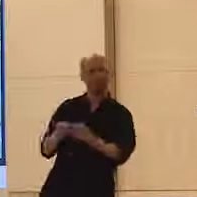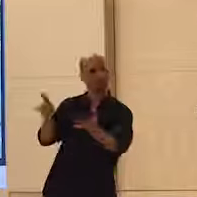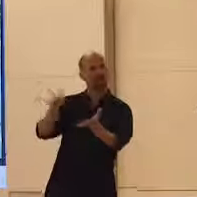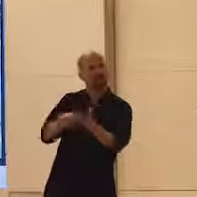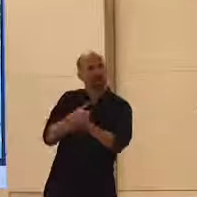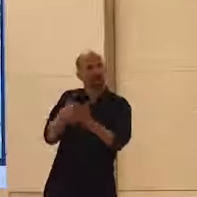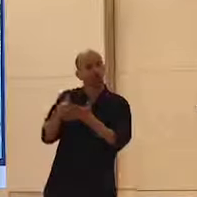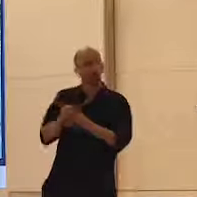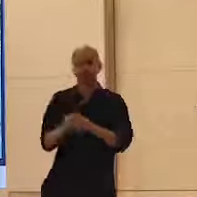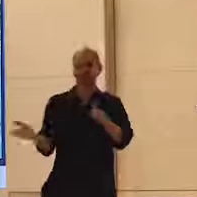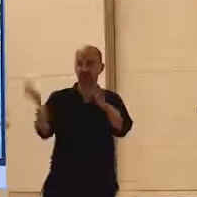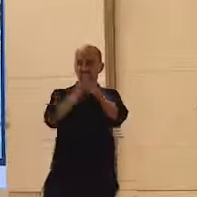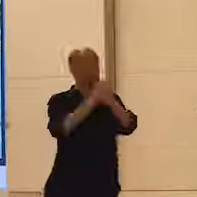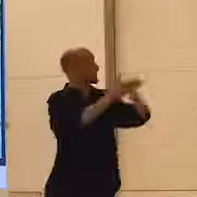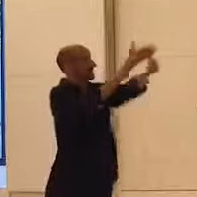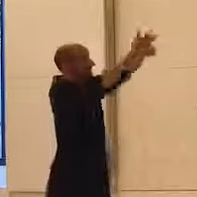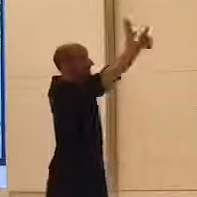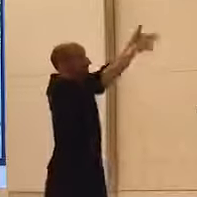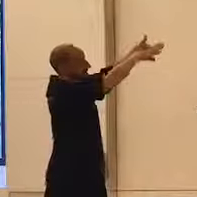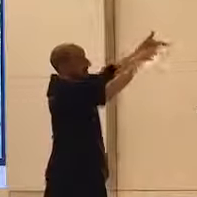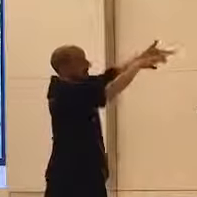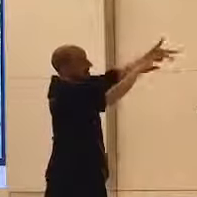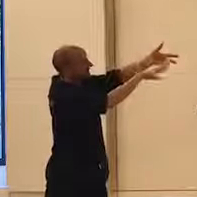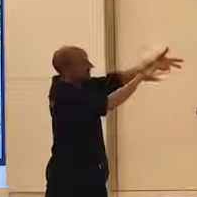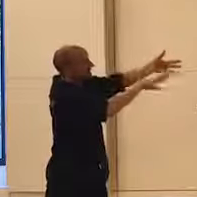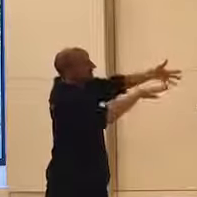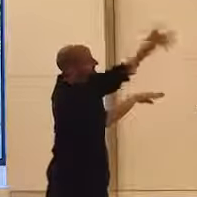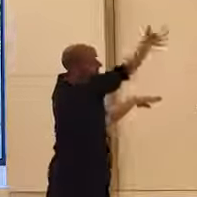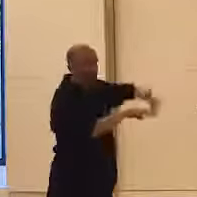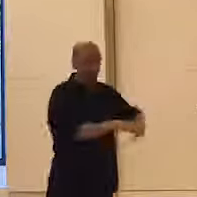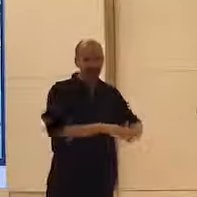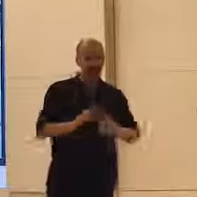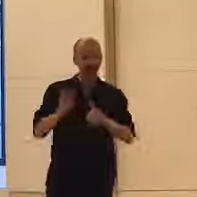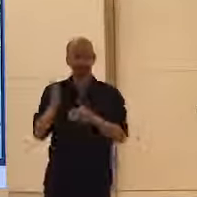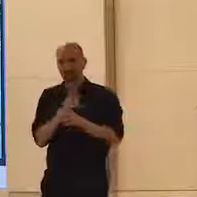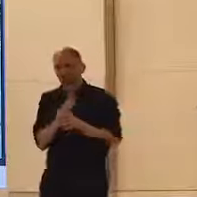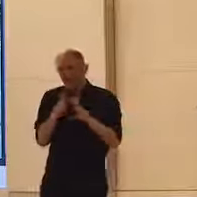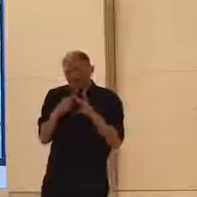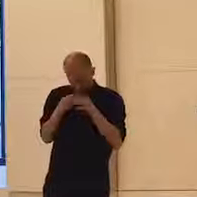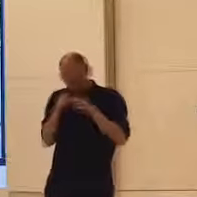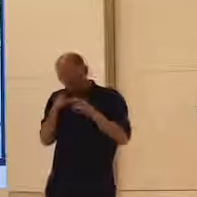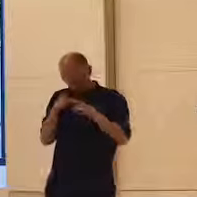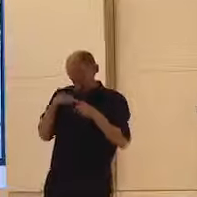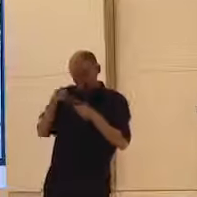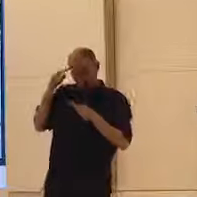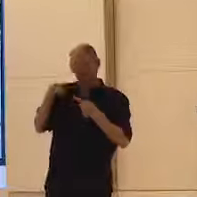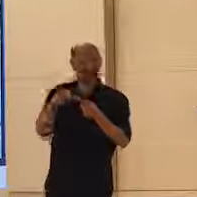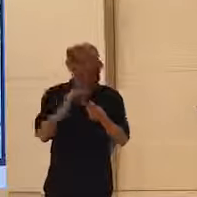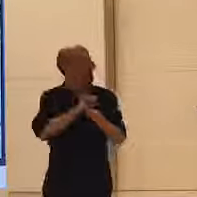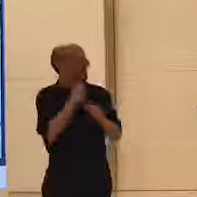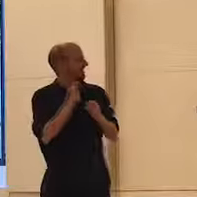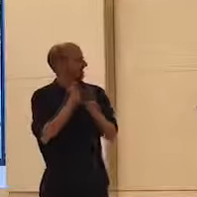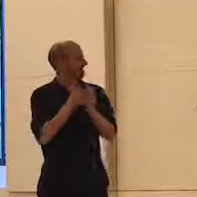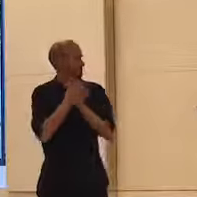to teach BSL. Usually you go through this order: ABCs, sign for words,